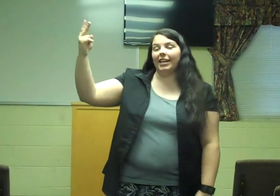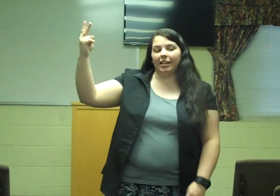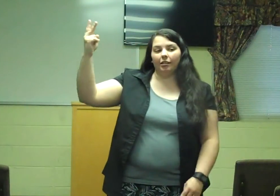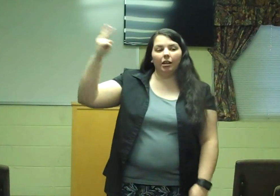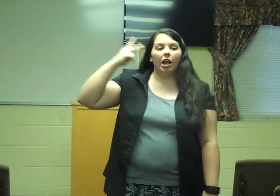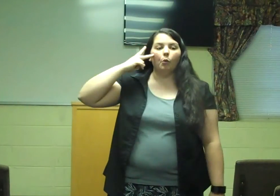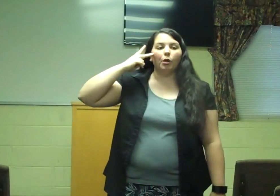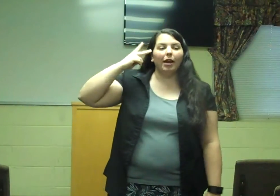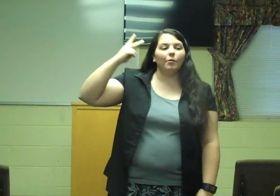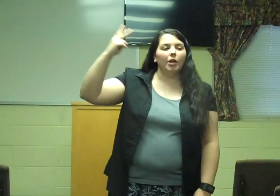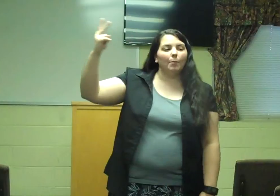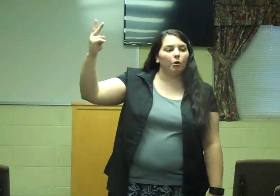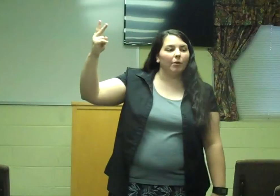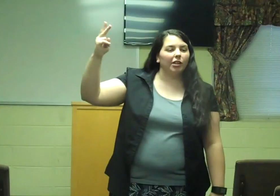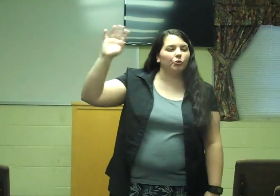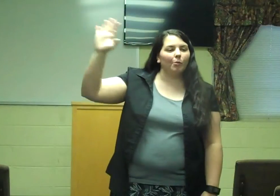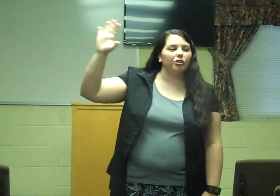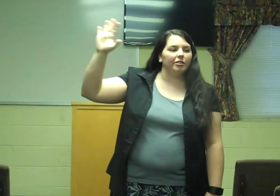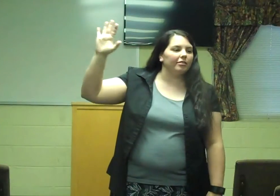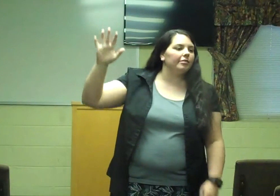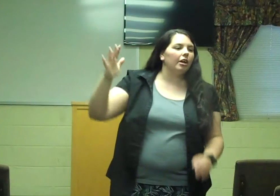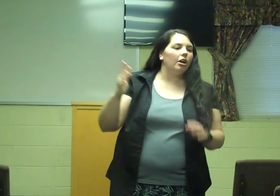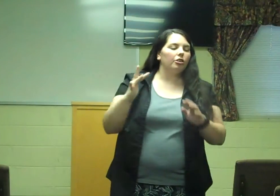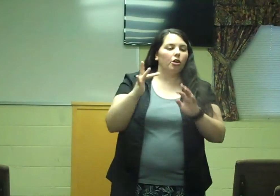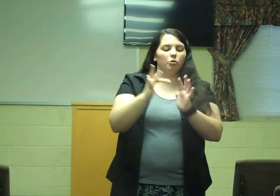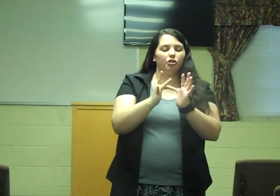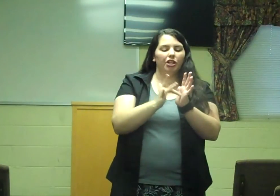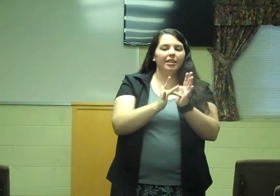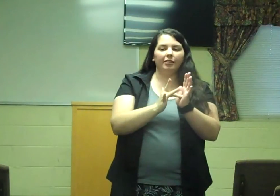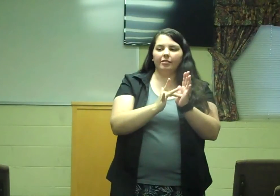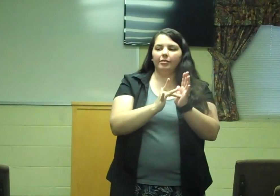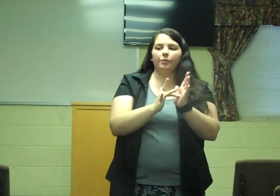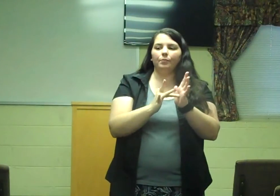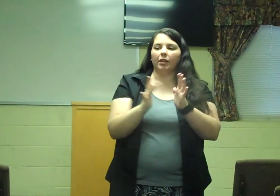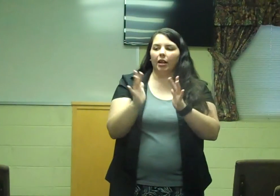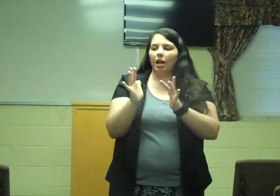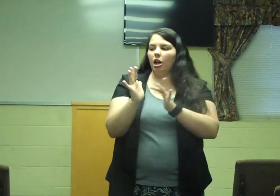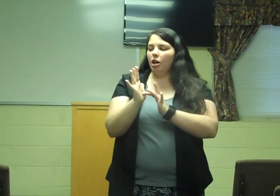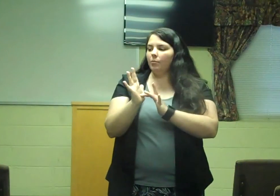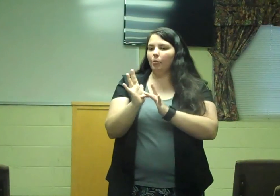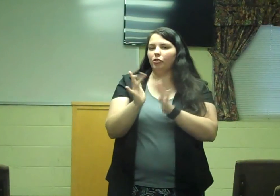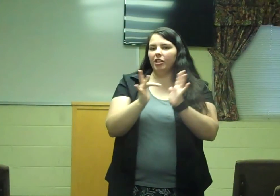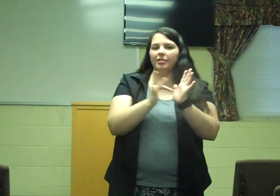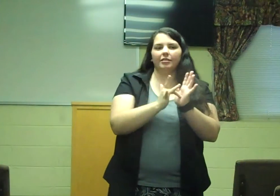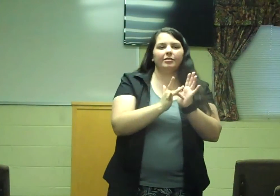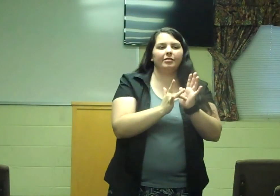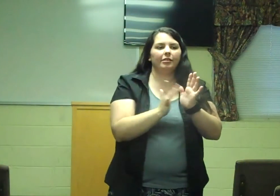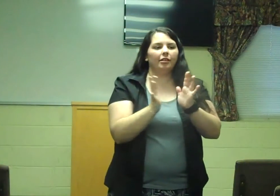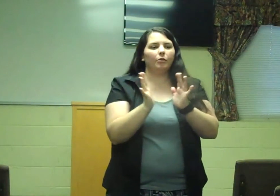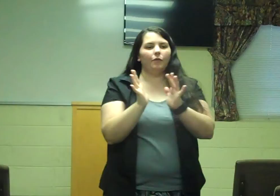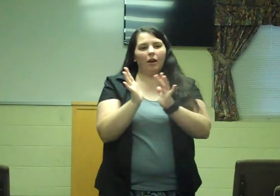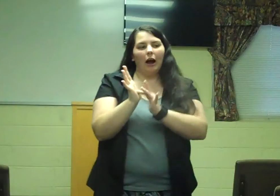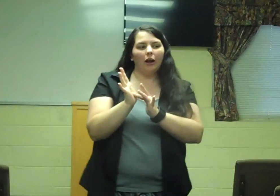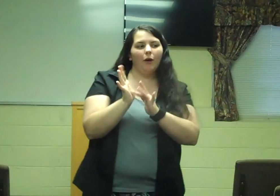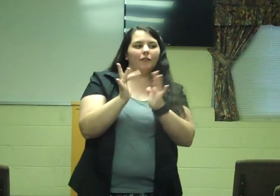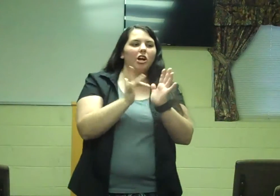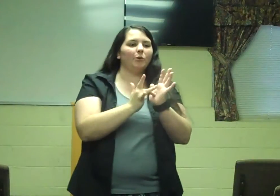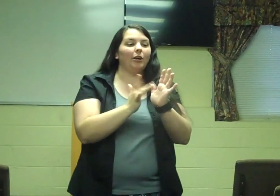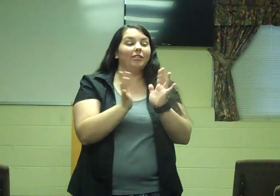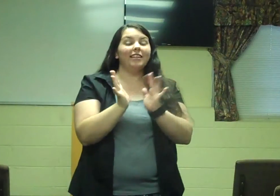see. We're going to kind of move it up a little bit because we're talking about Jesus. So, Jesus. Remember Jesus? I know we haven't talked about that one yet. That